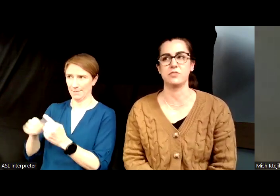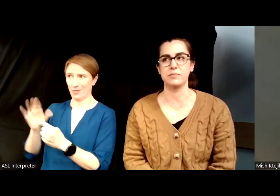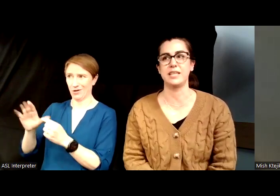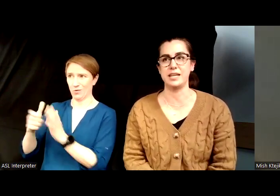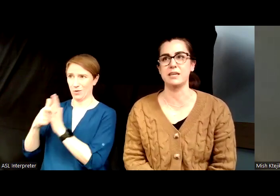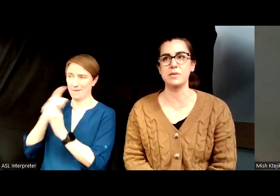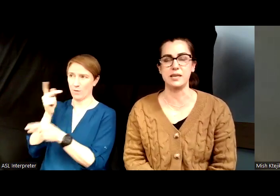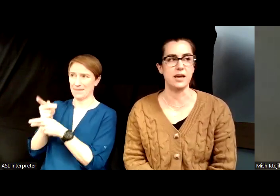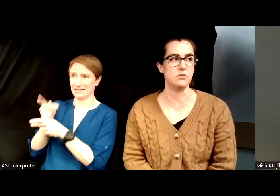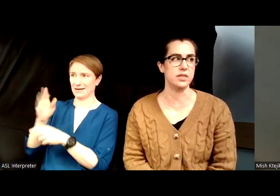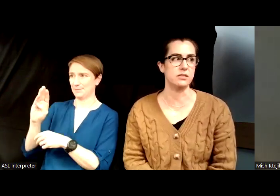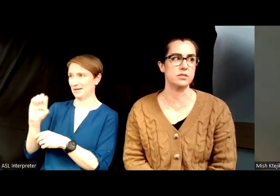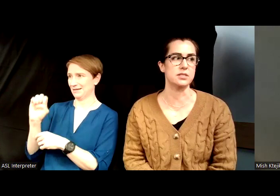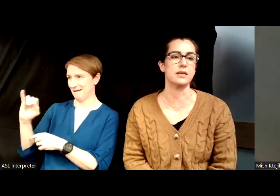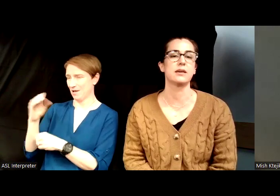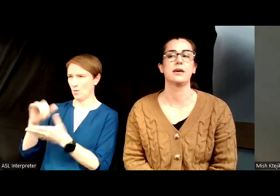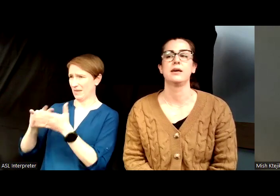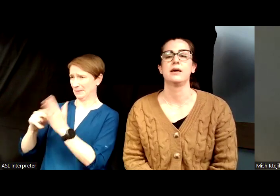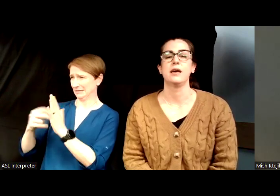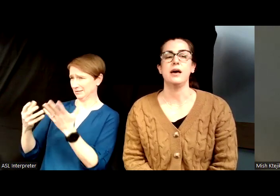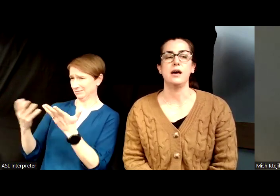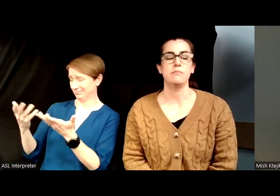requirements for maintaining BEI and what that looks like.